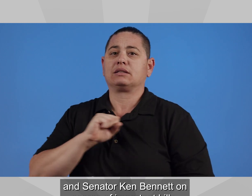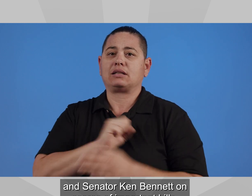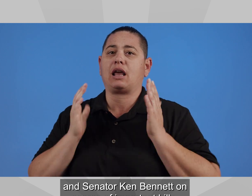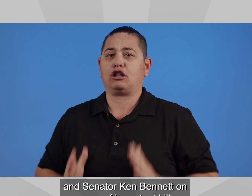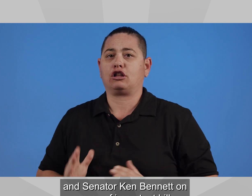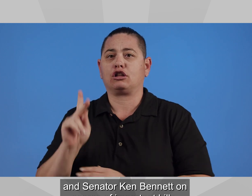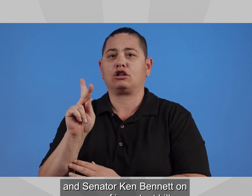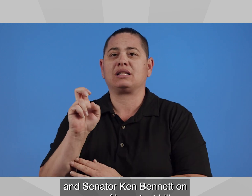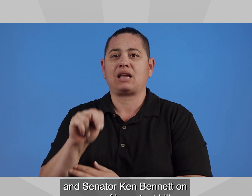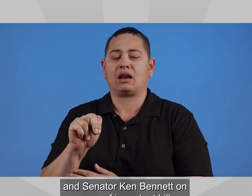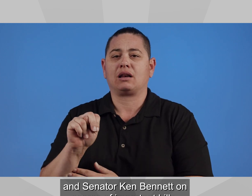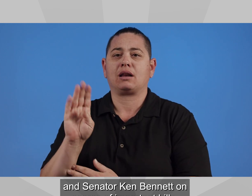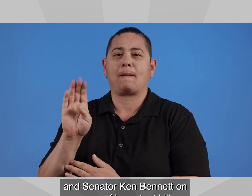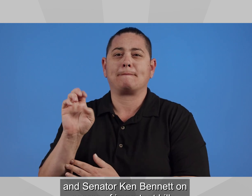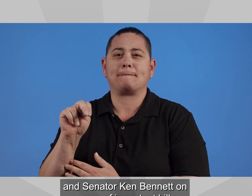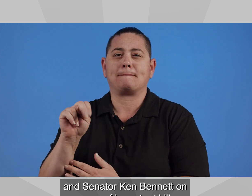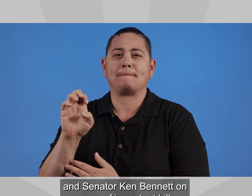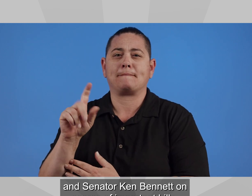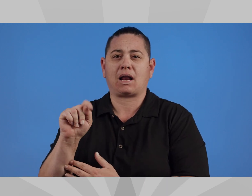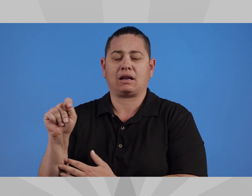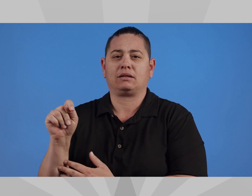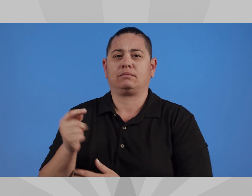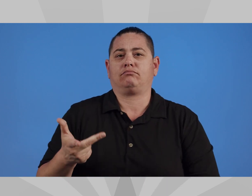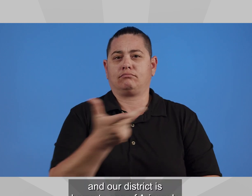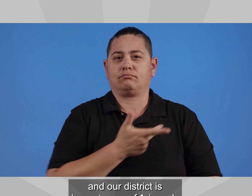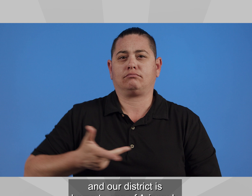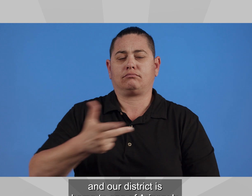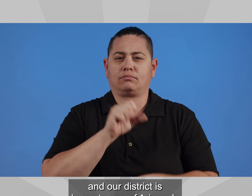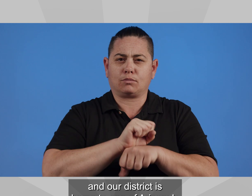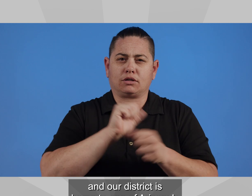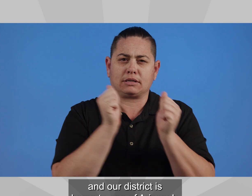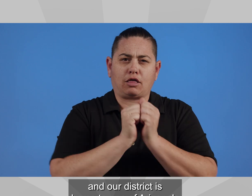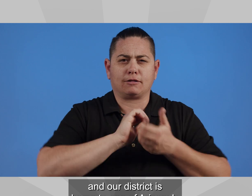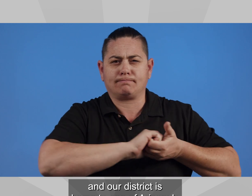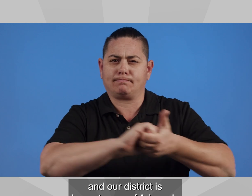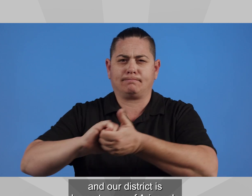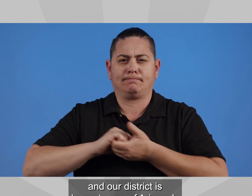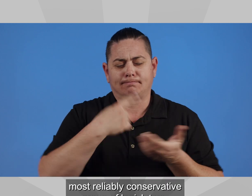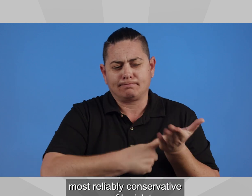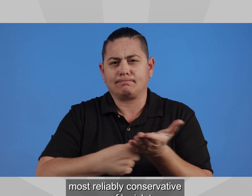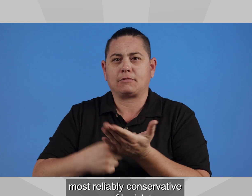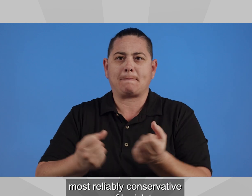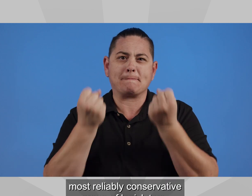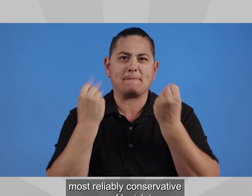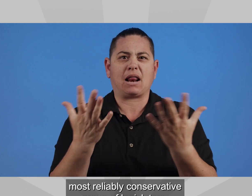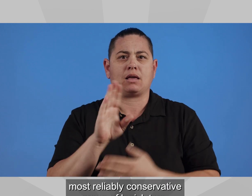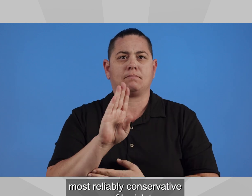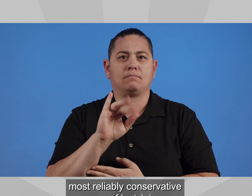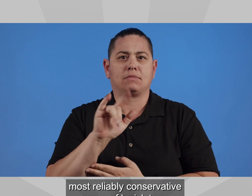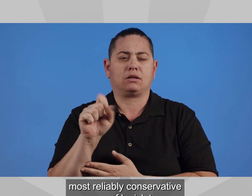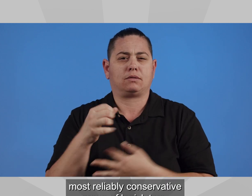Bennett on scores of important bills, and our district is home to one of Arizona's most